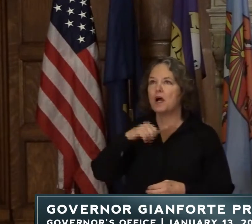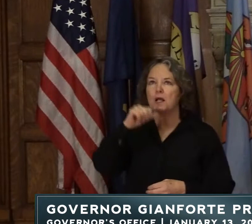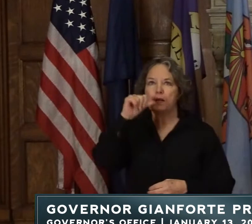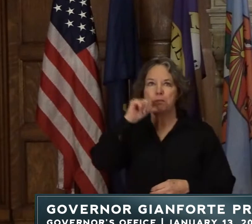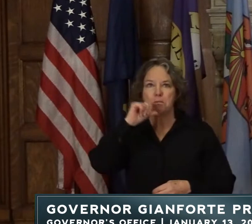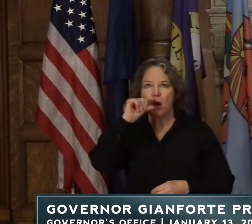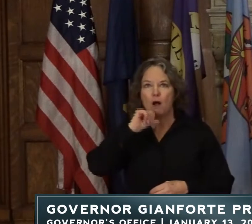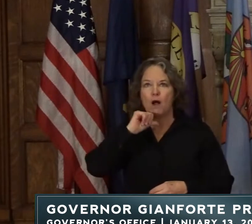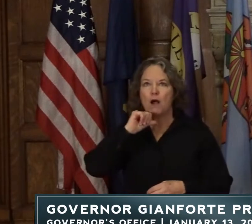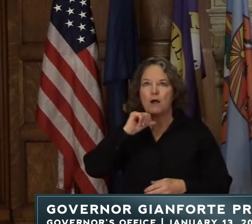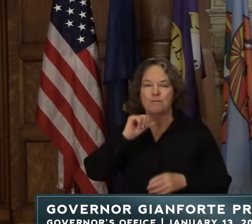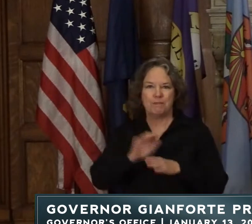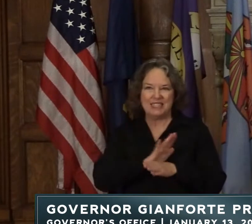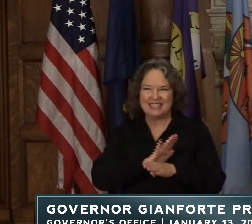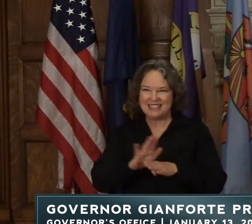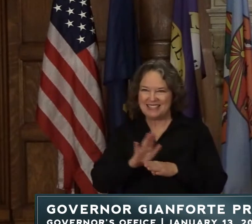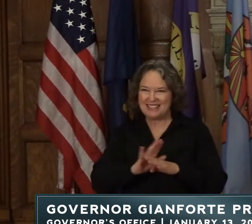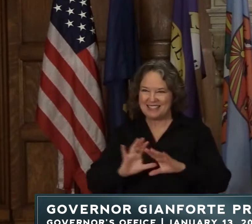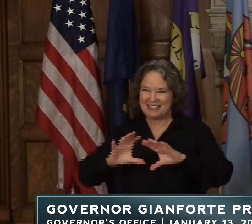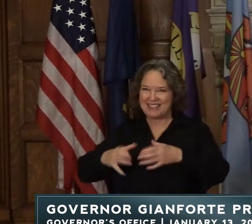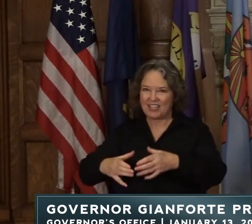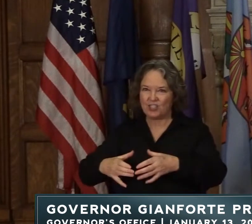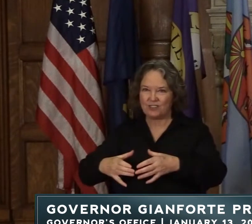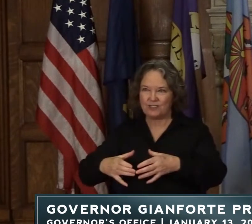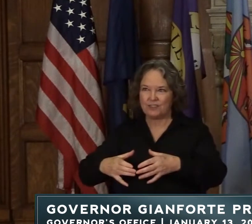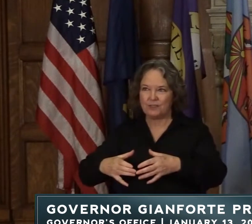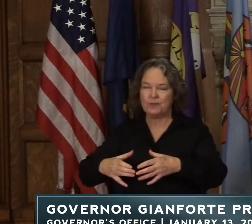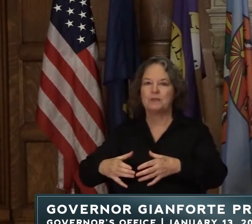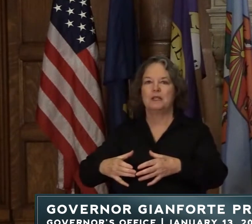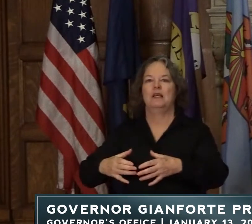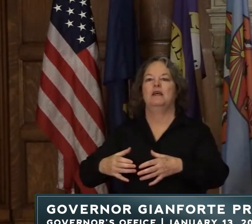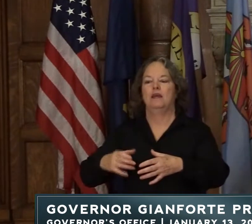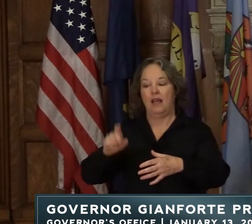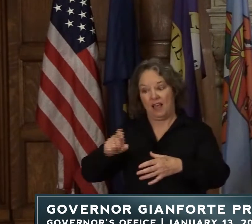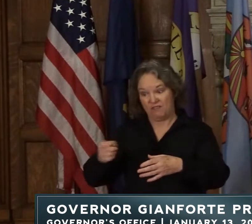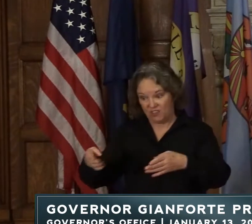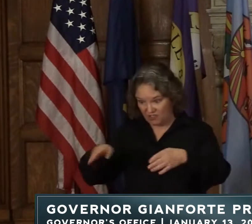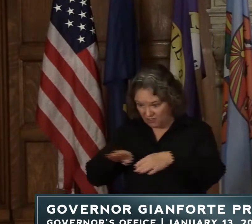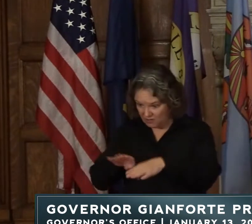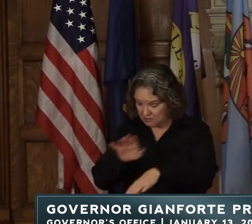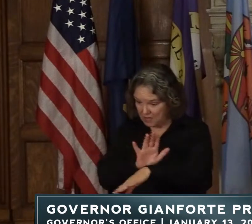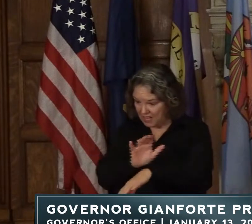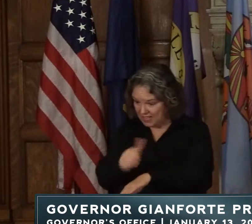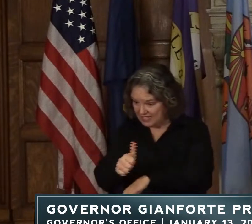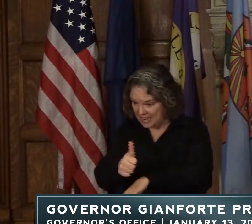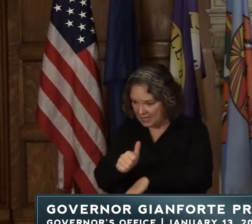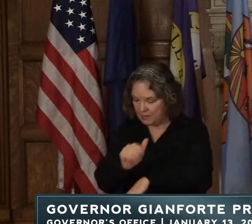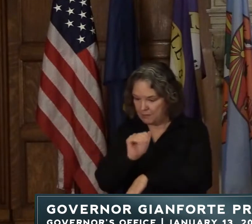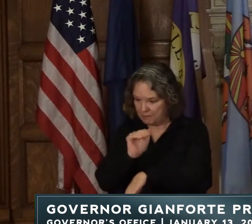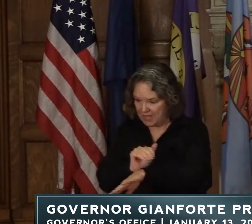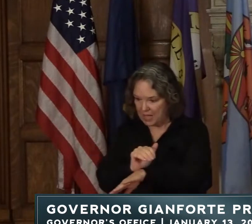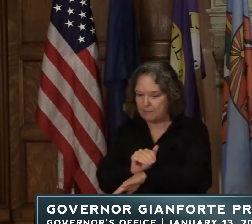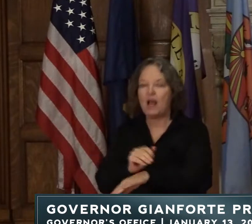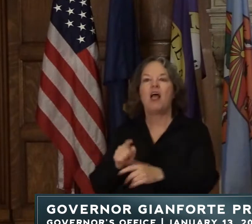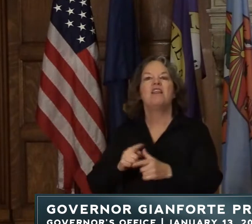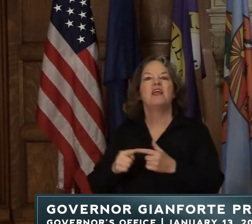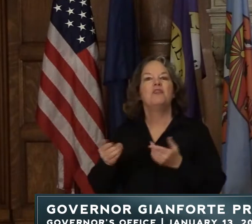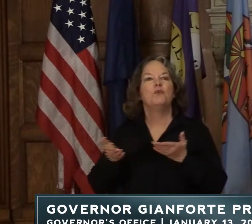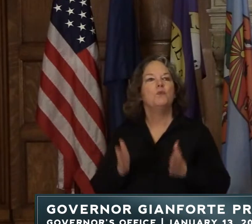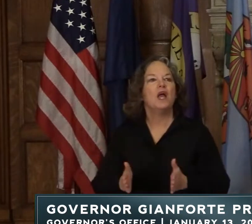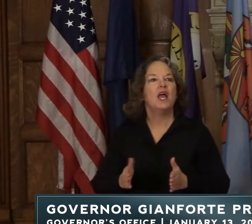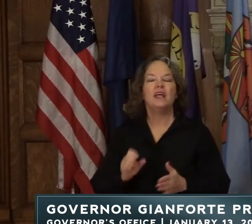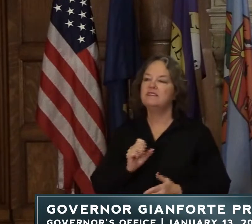bar business sector, if they have to close by 10 p.m., then the wait staff